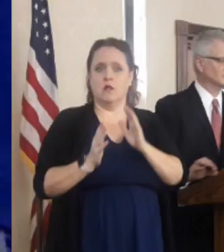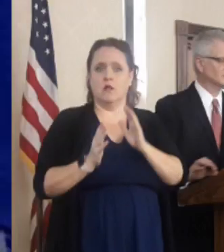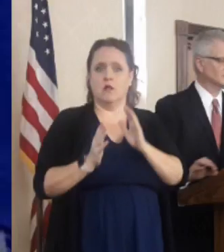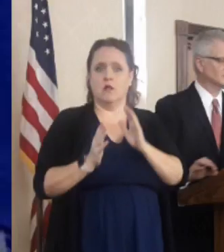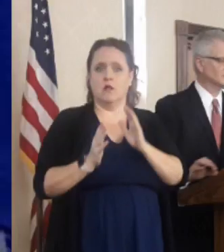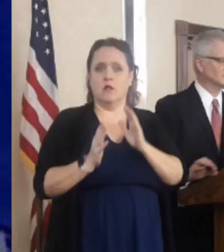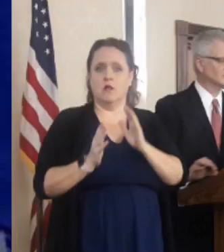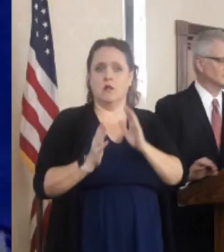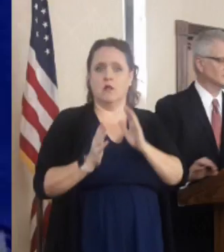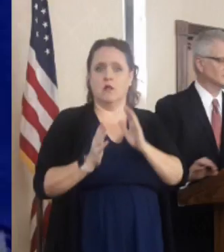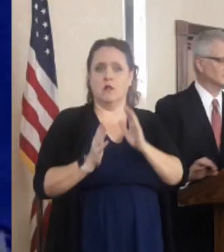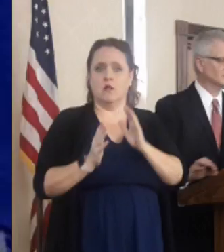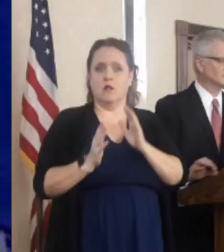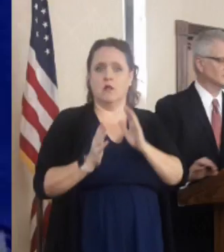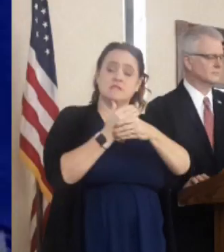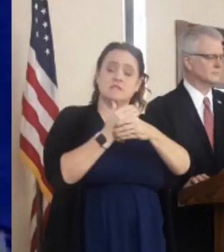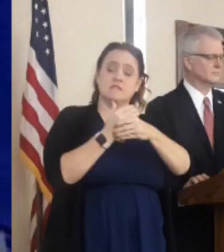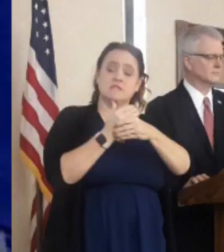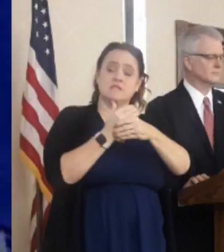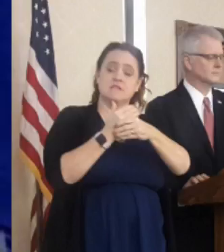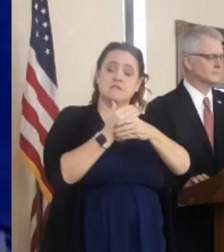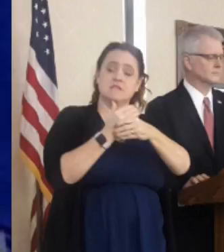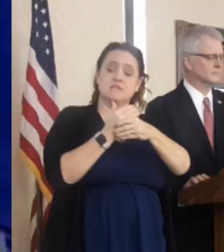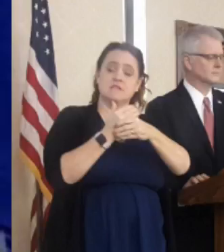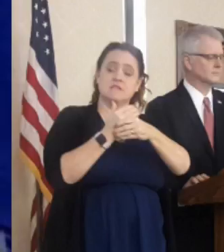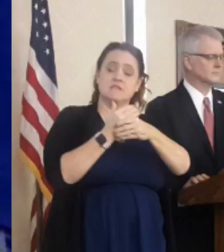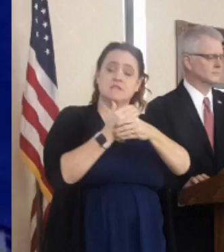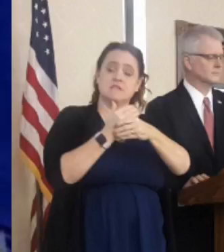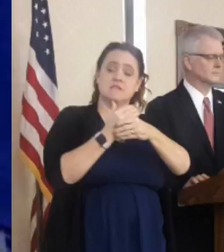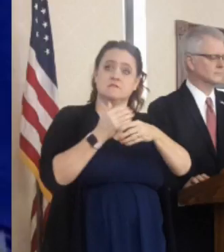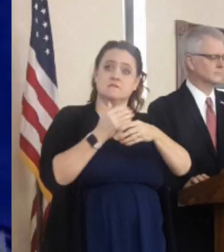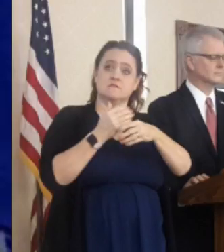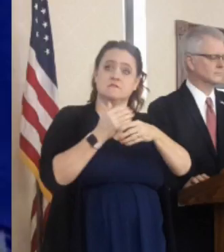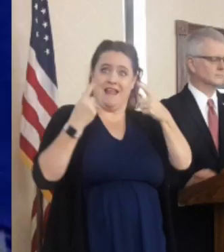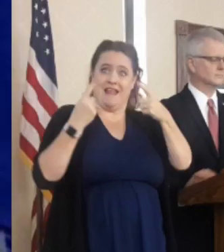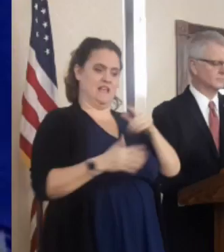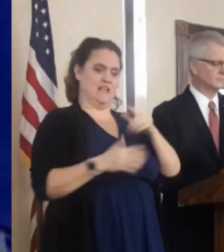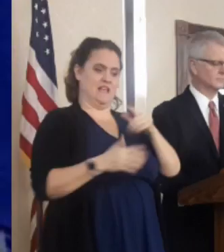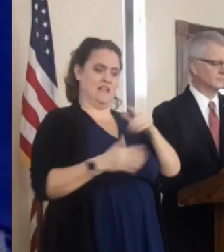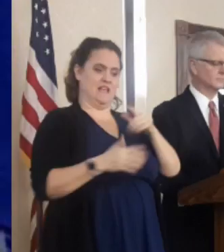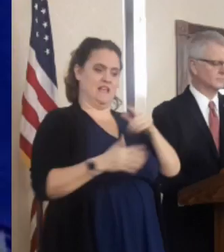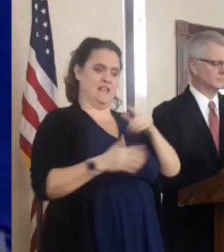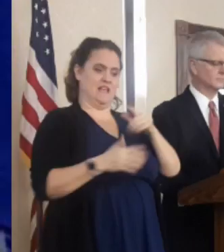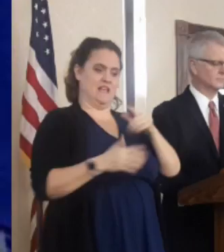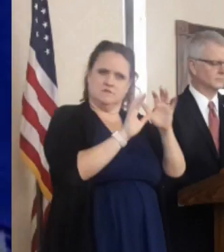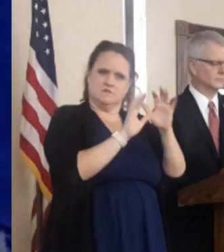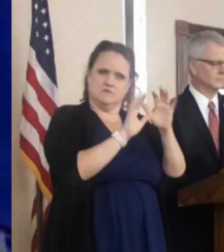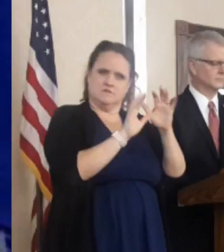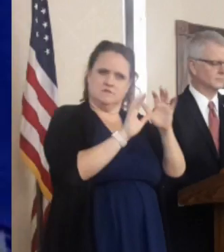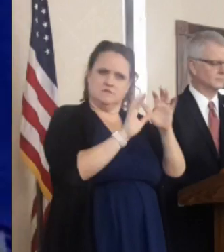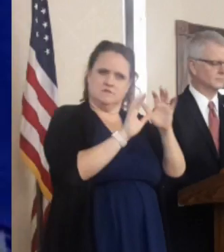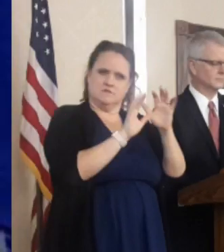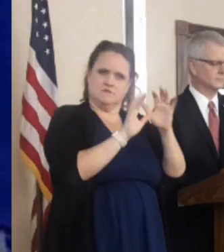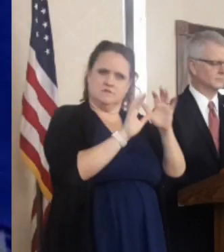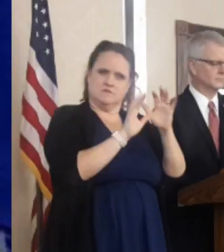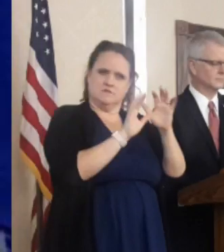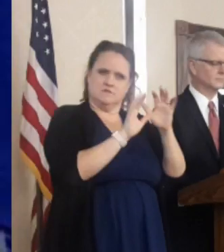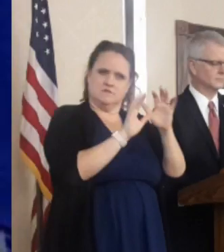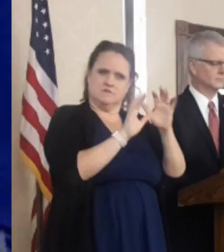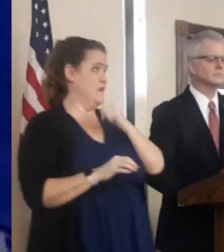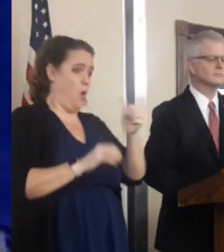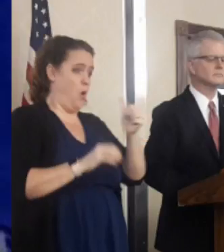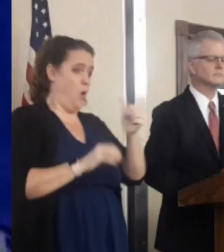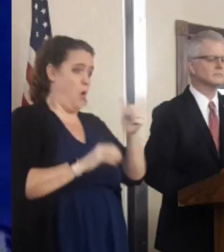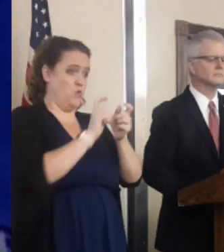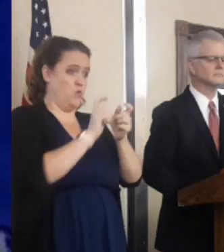the legislation worded right in the first place, et cetera, et cetera, et cetera. If we don't make these changes,